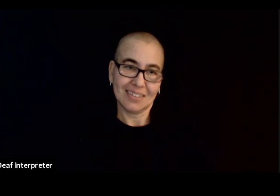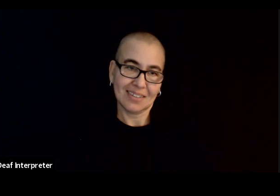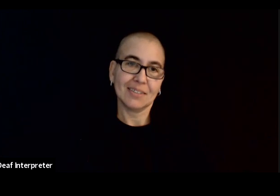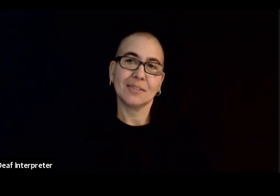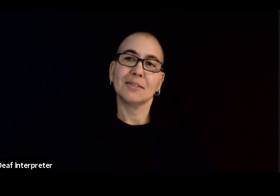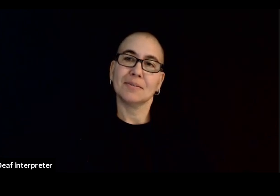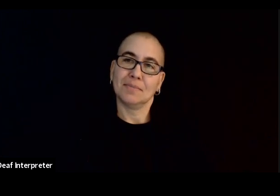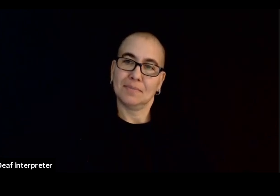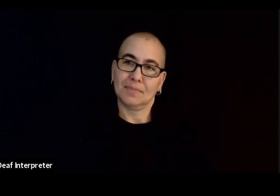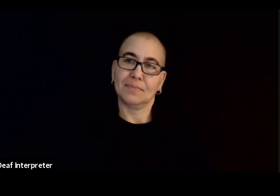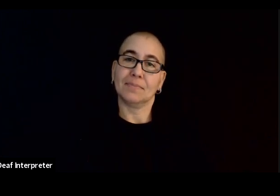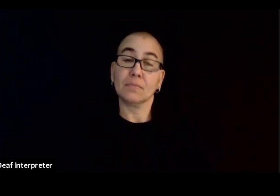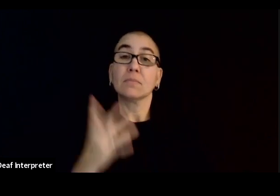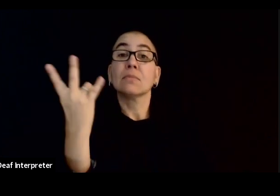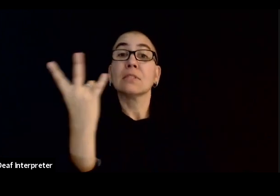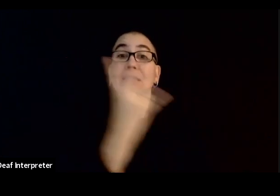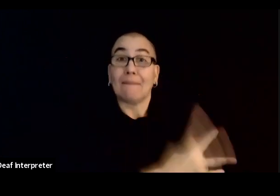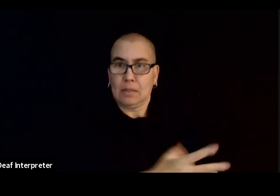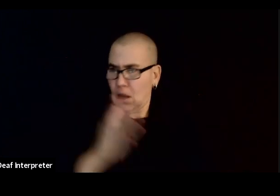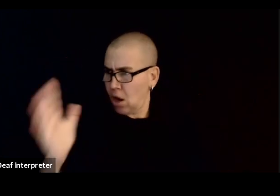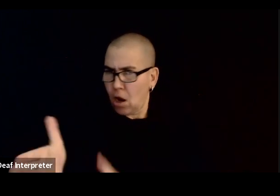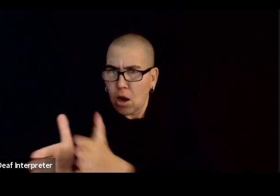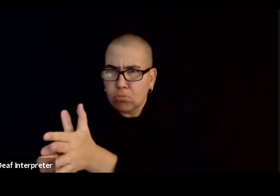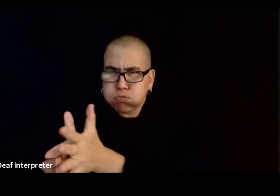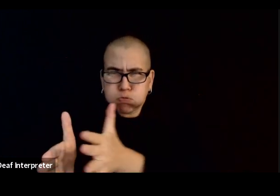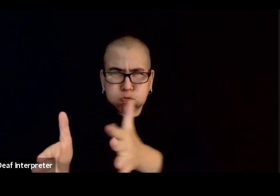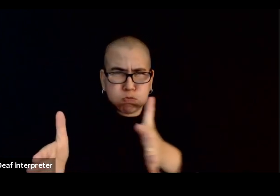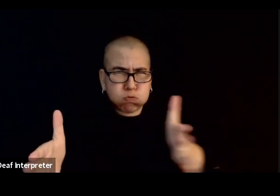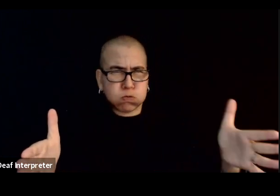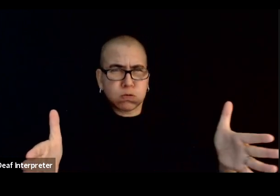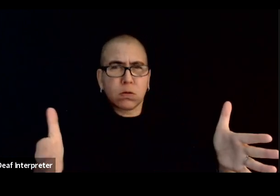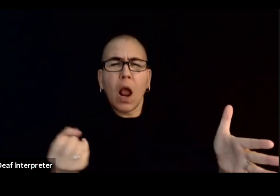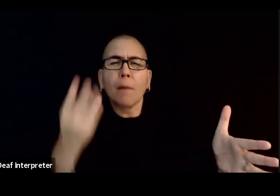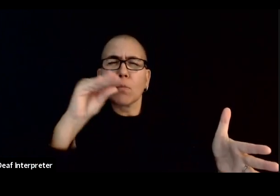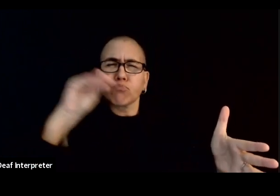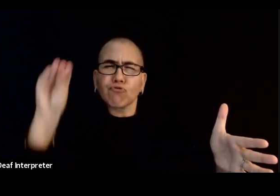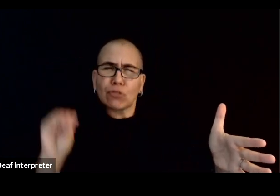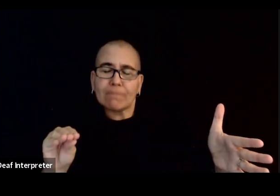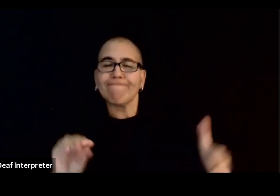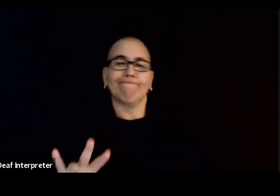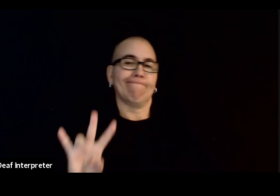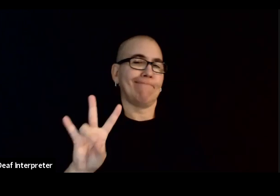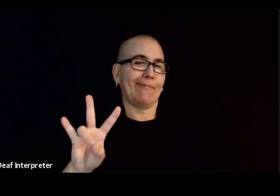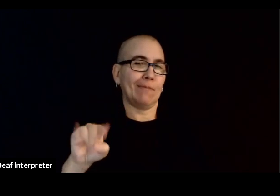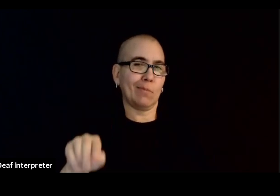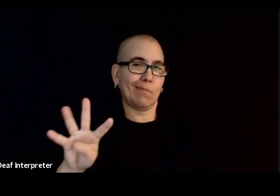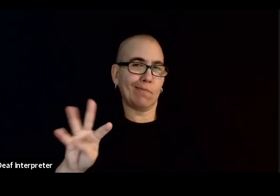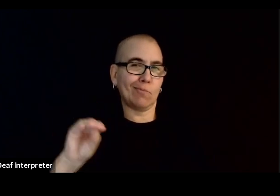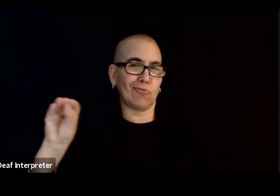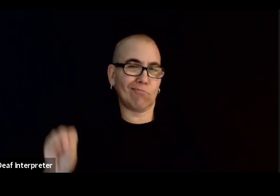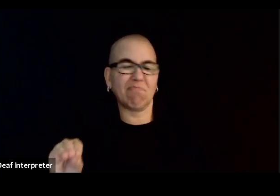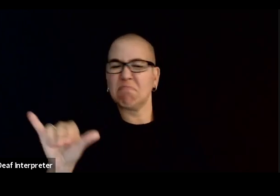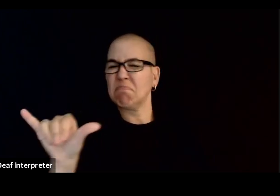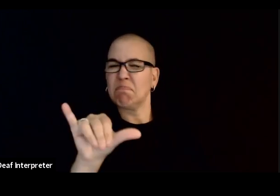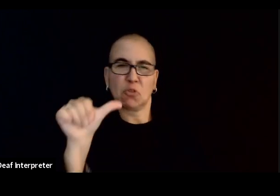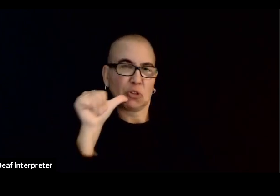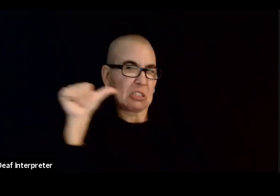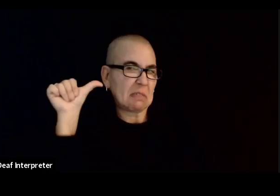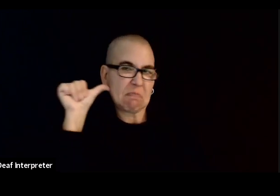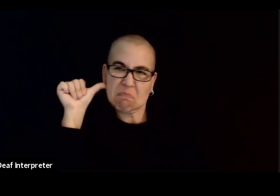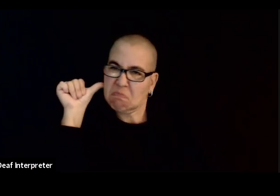is 7.4%. It's stable from yesterday and up from 7.2% last